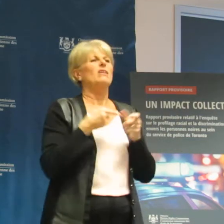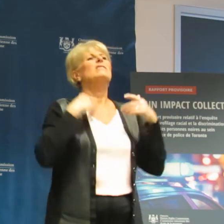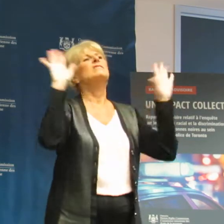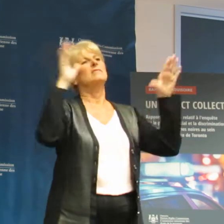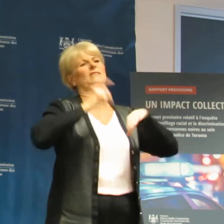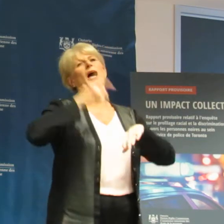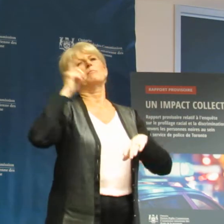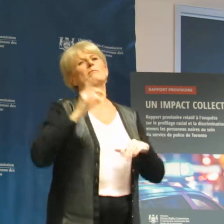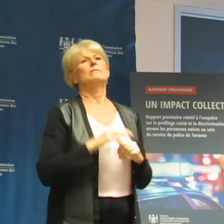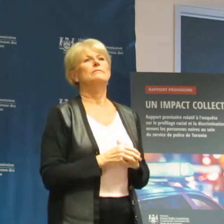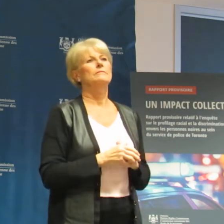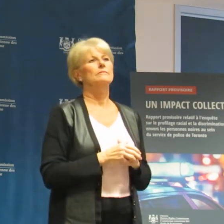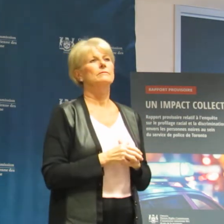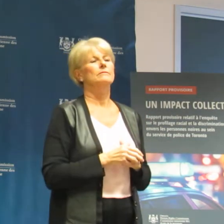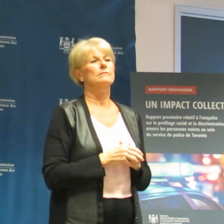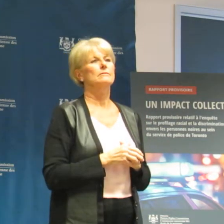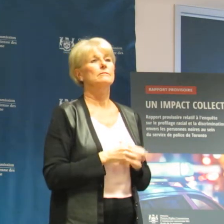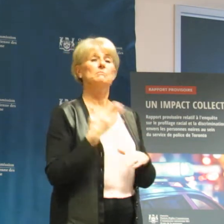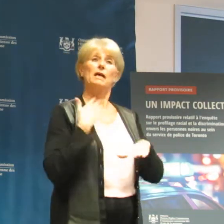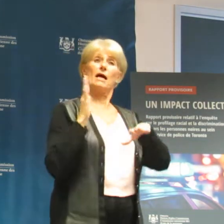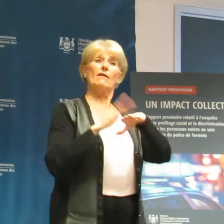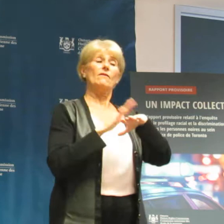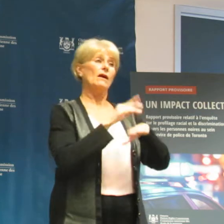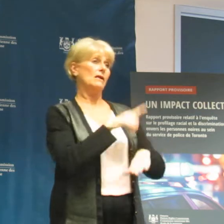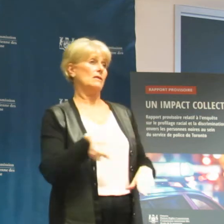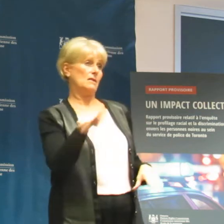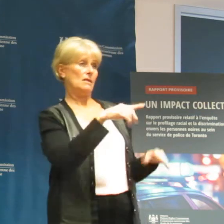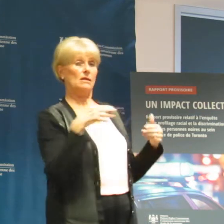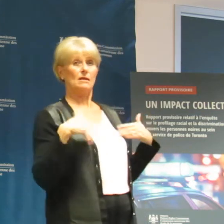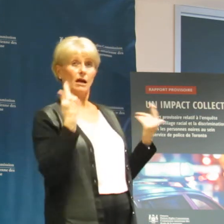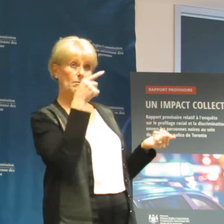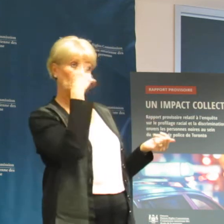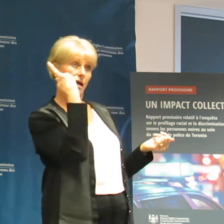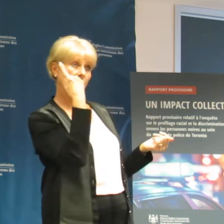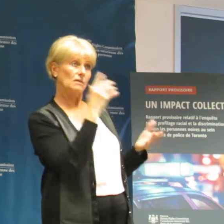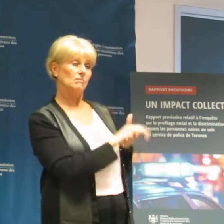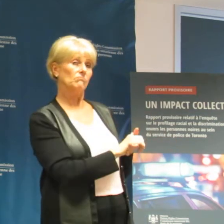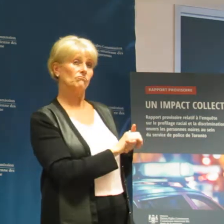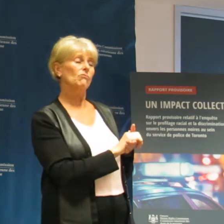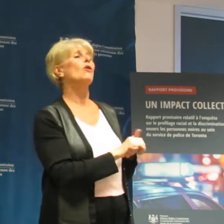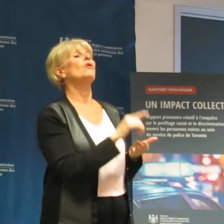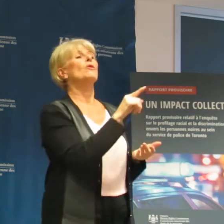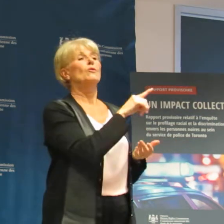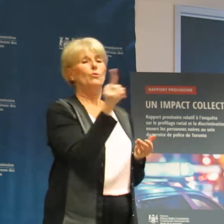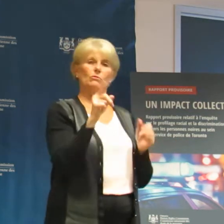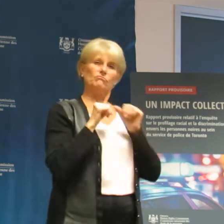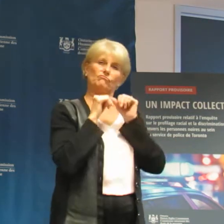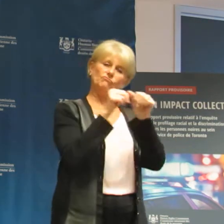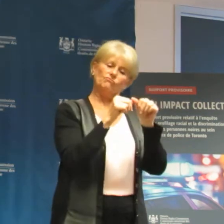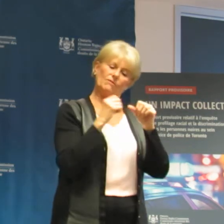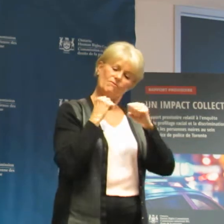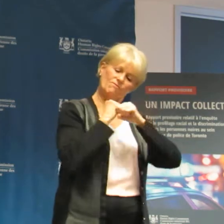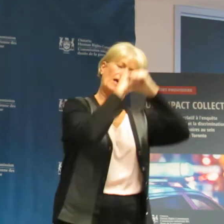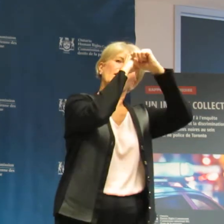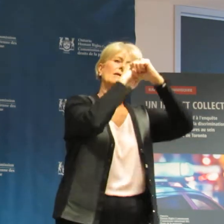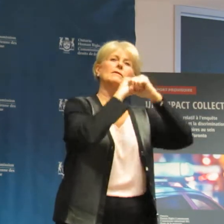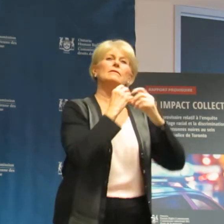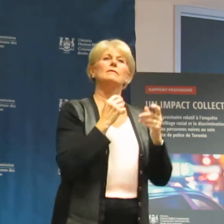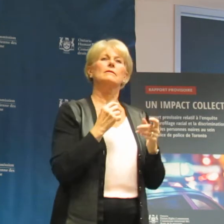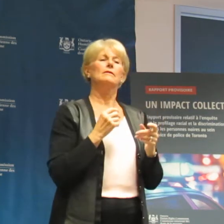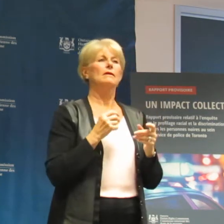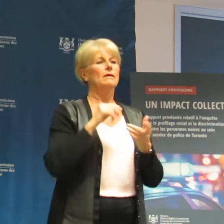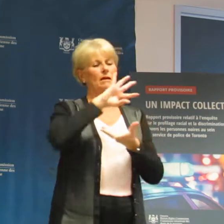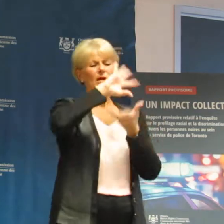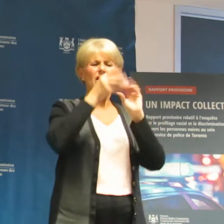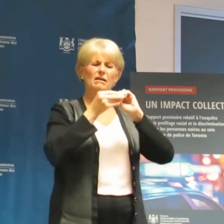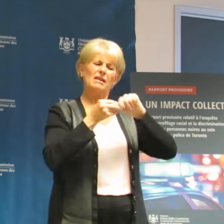time. My advice to the younger black generation: you must continue to fight against the